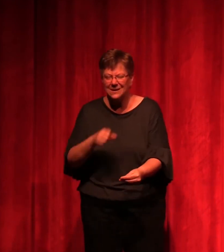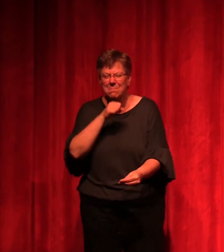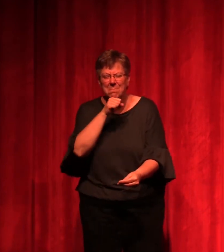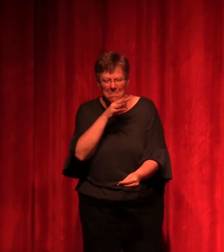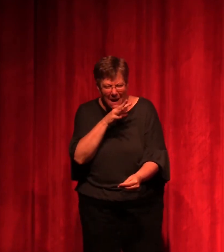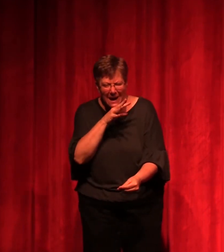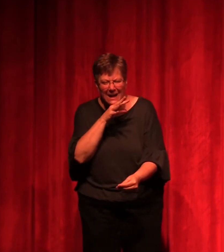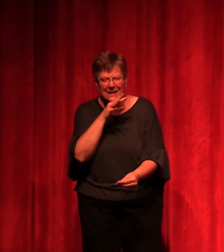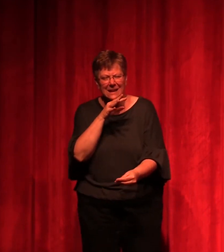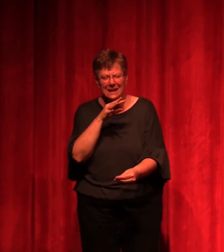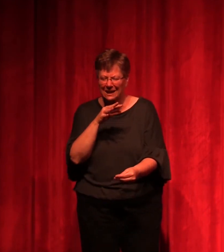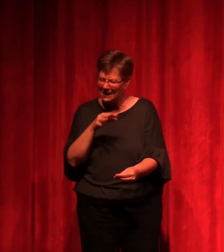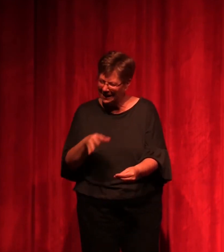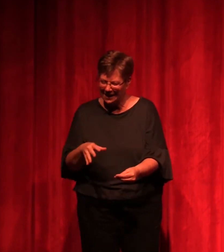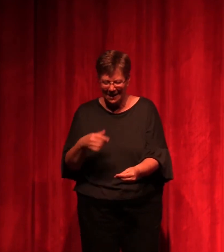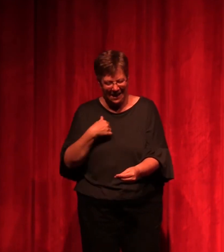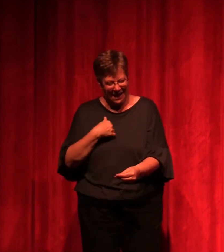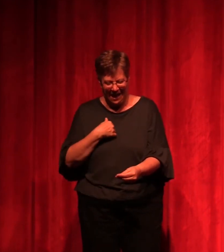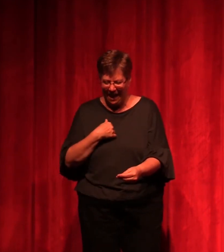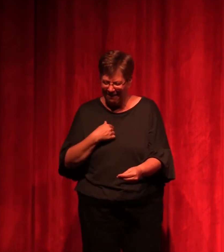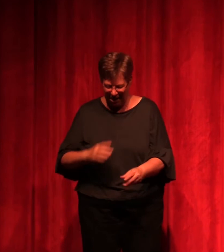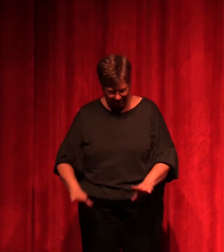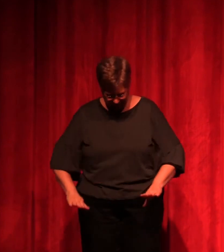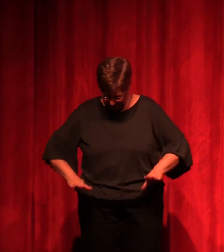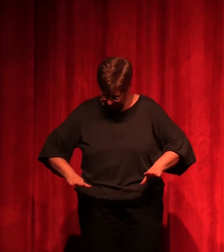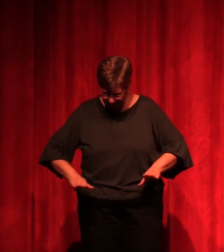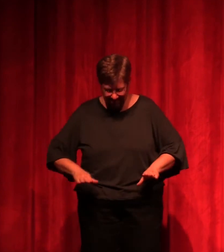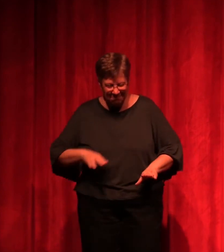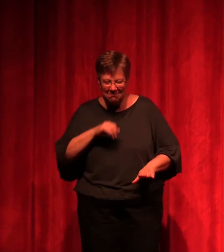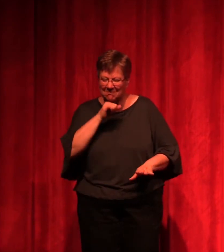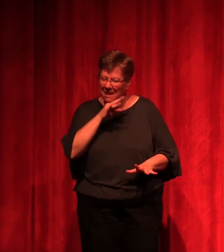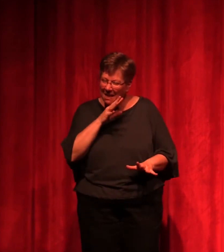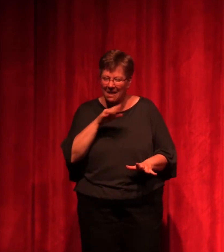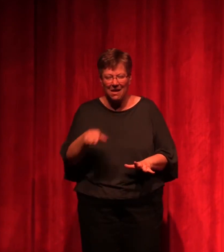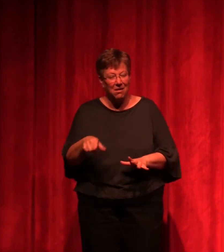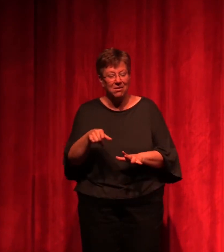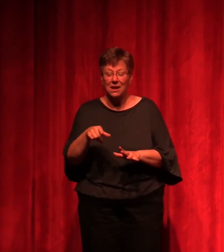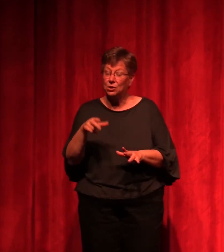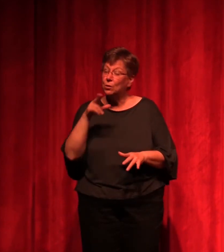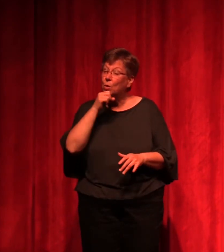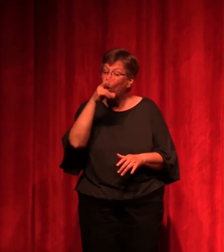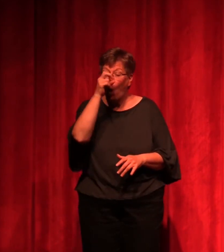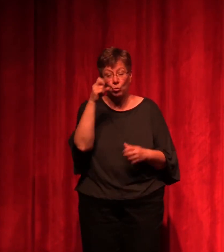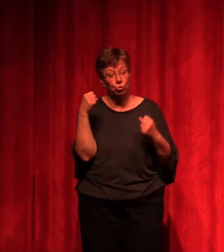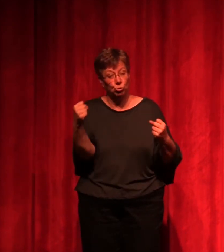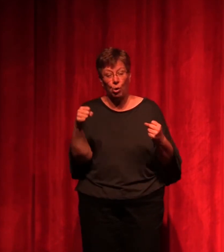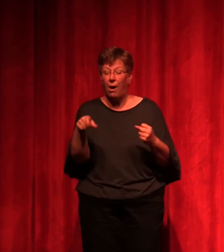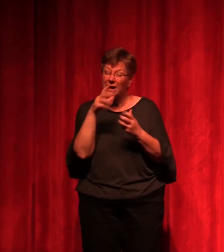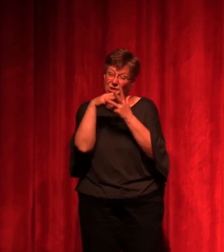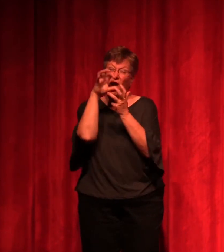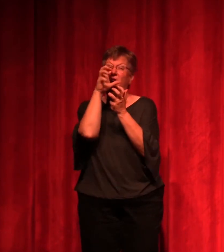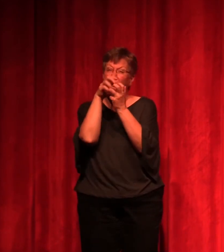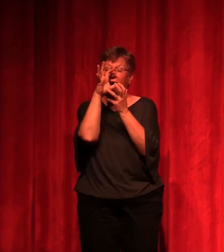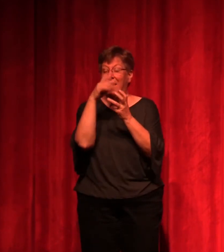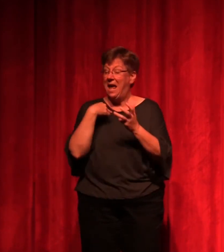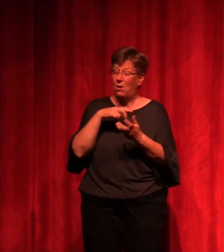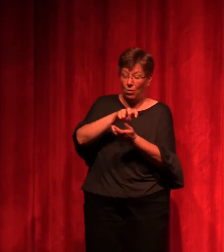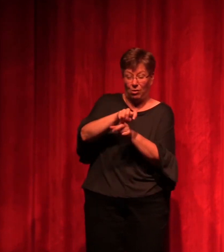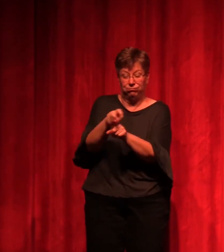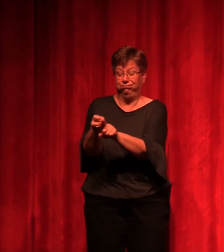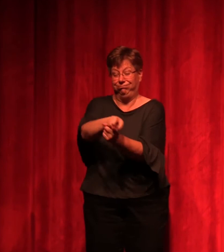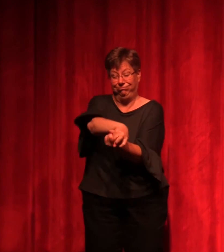a small pen, so it's just piled high and goat crap, and we're rolling around, and this goat is strong, and he's screaming, and I'm rolling around with